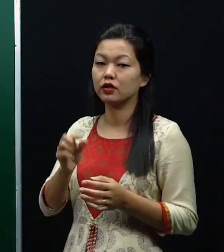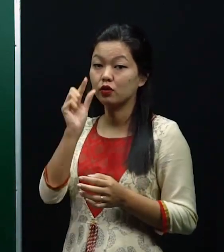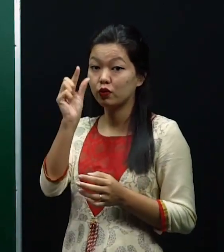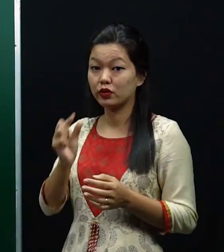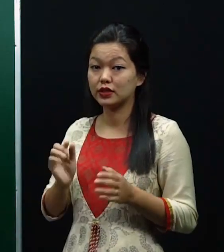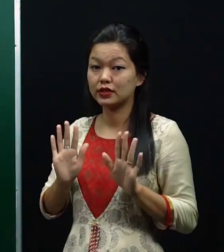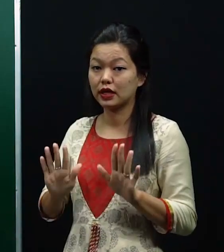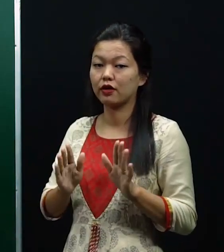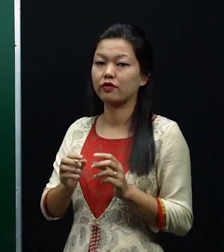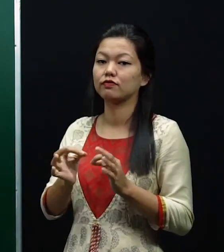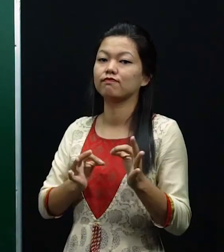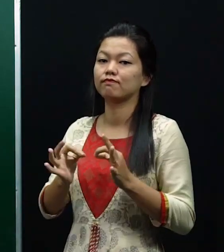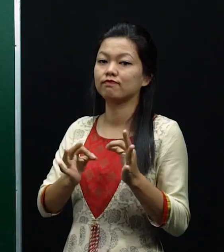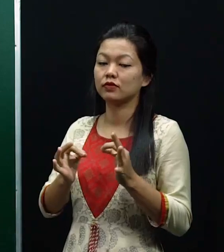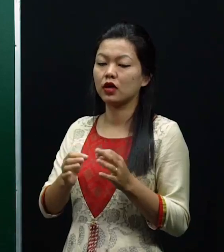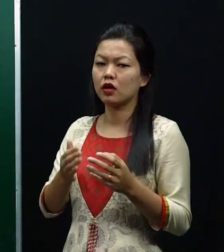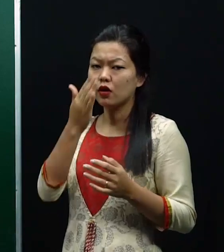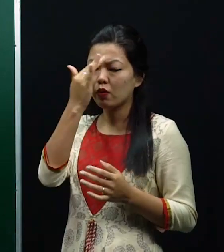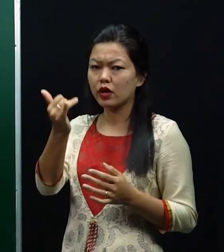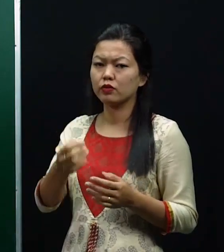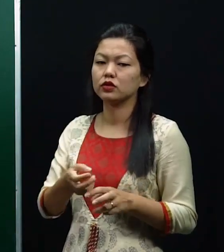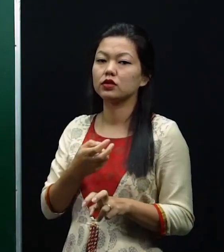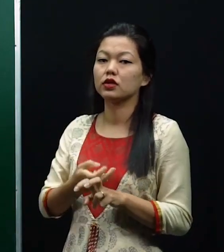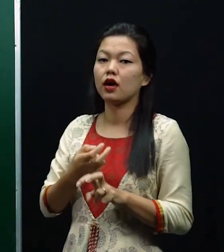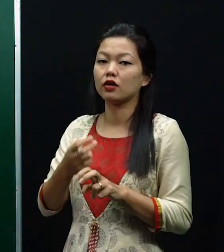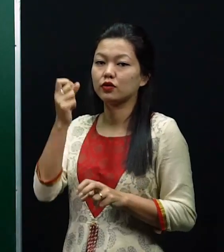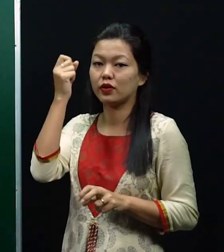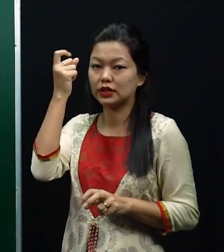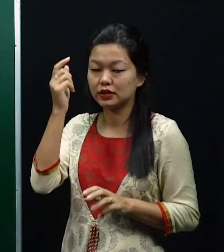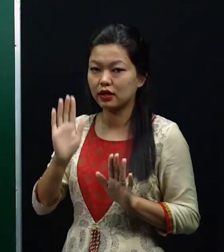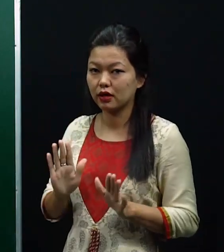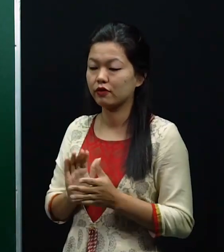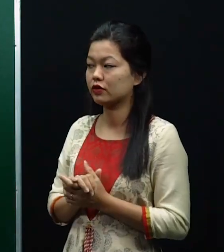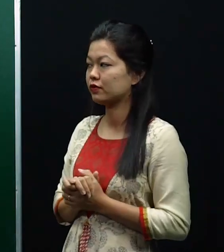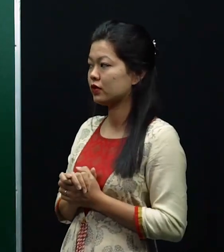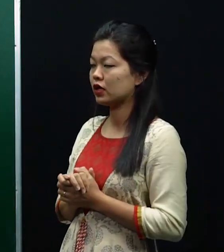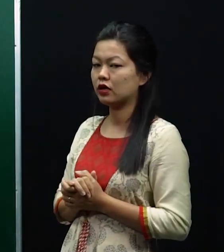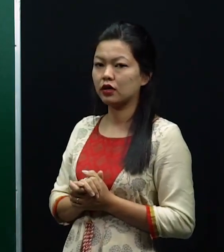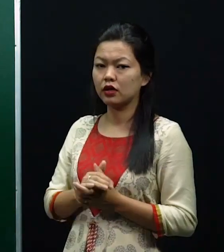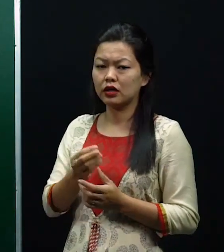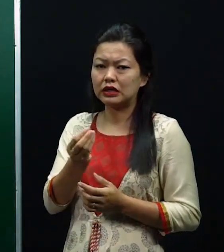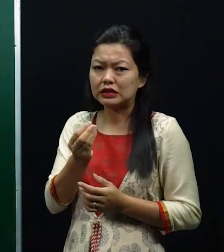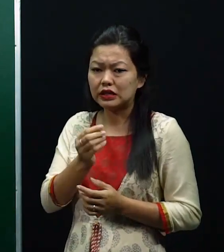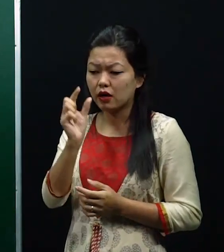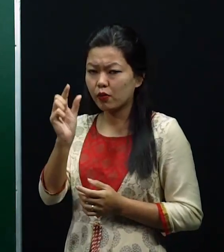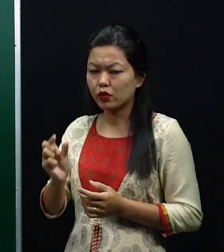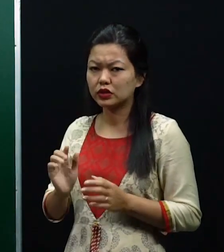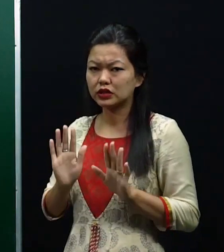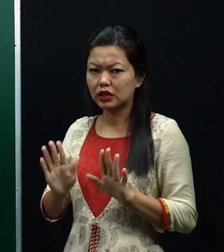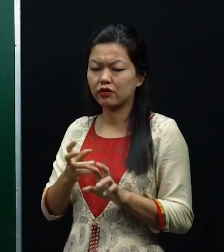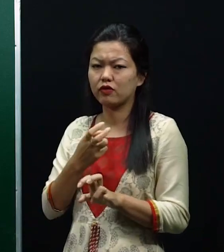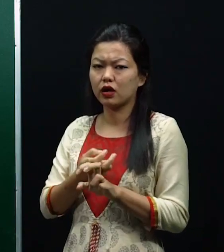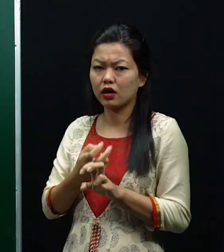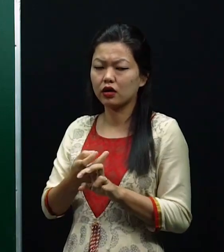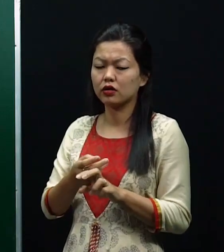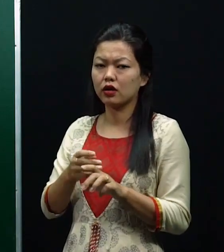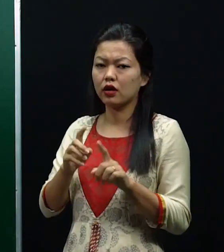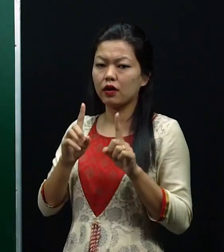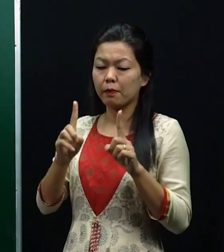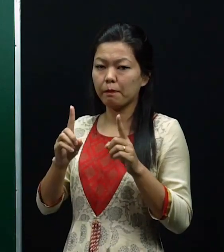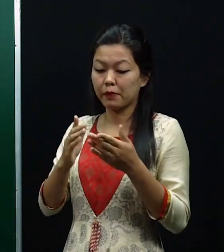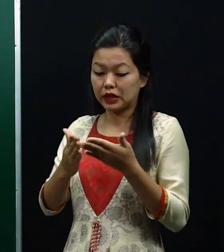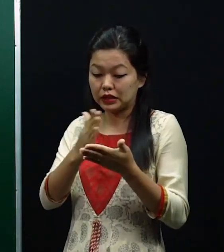to follow on, but for today we will be dealing with these pages only. The Great Stoneface-I,